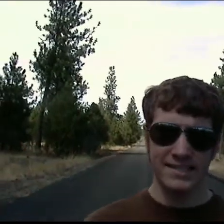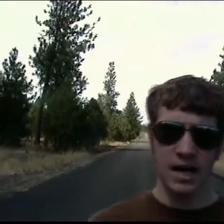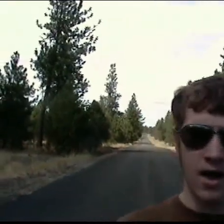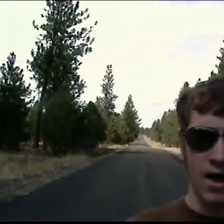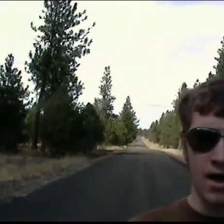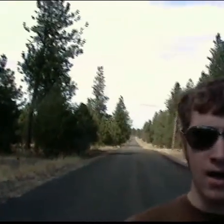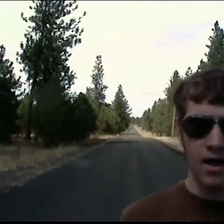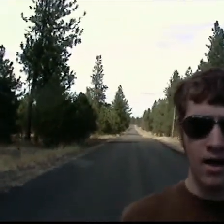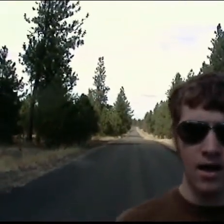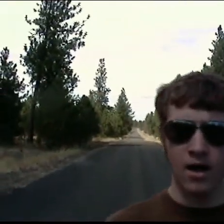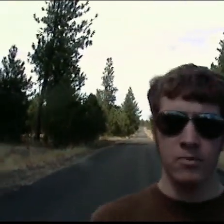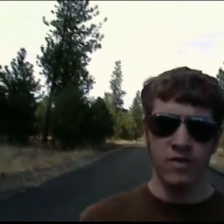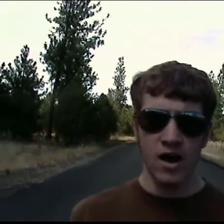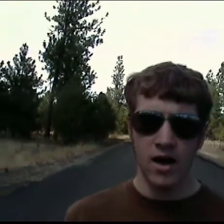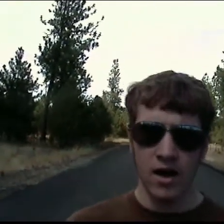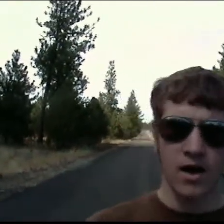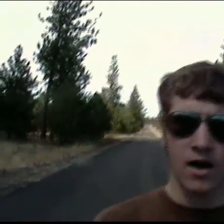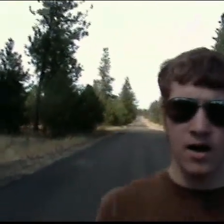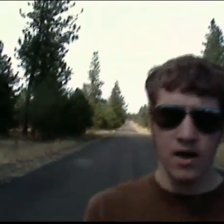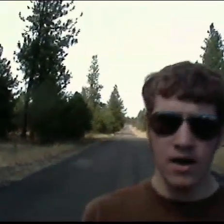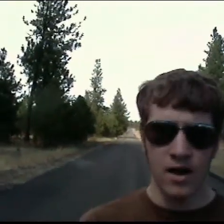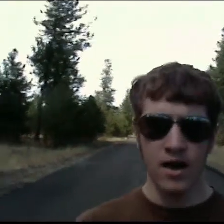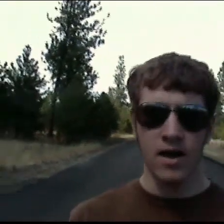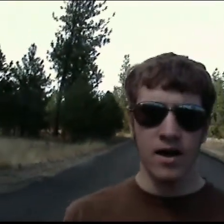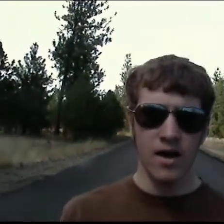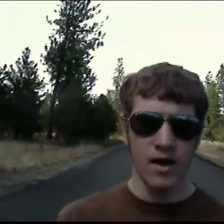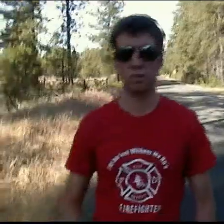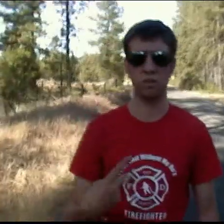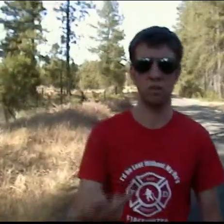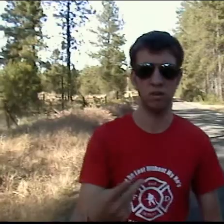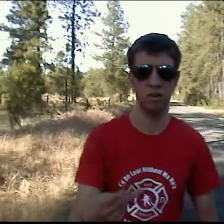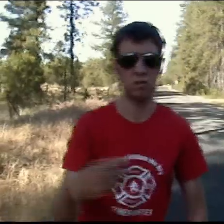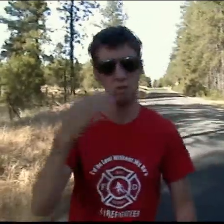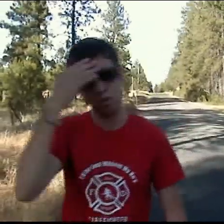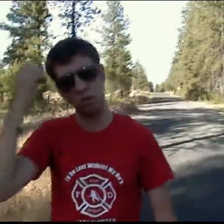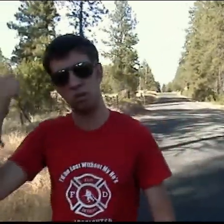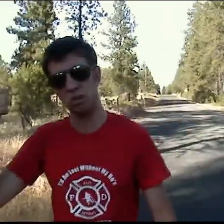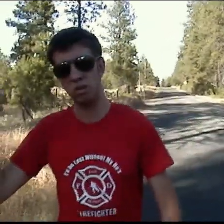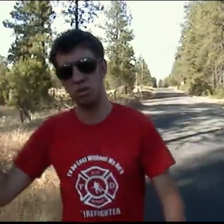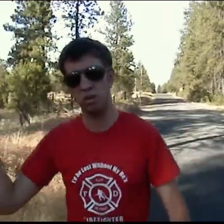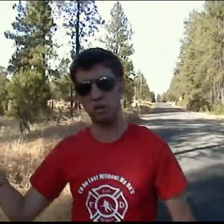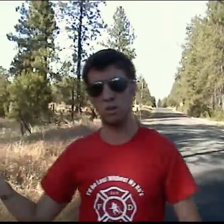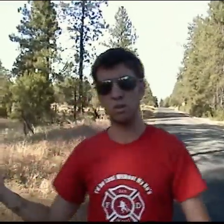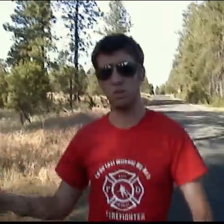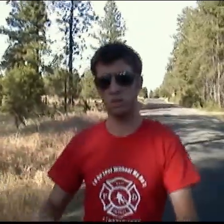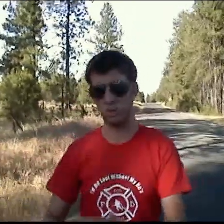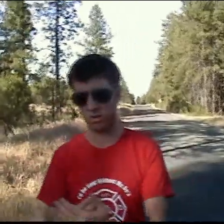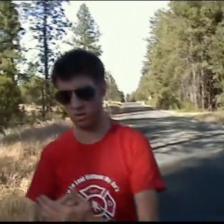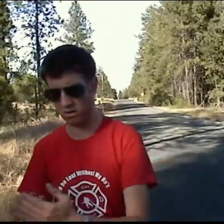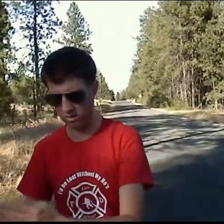song move